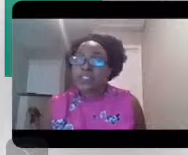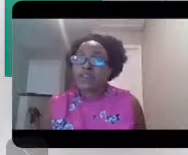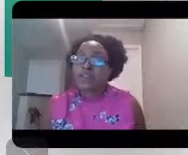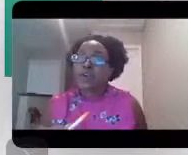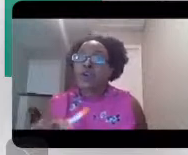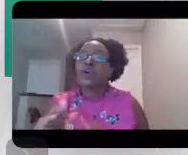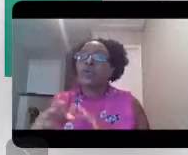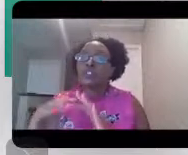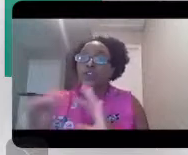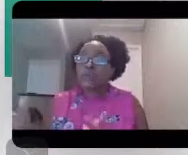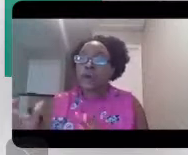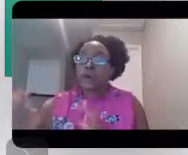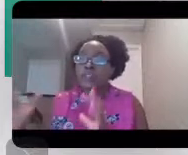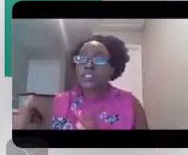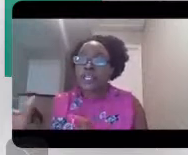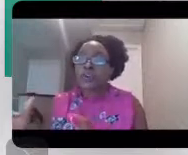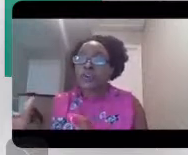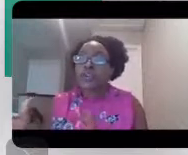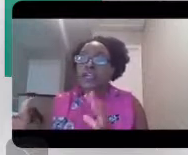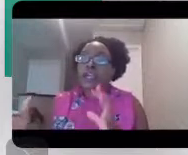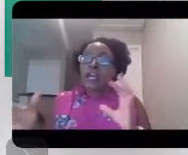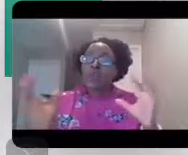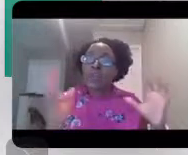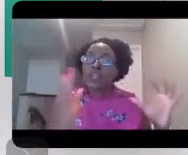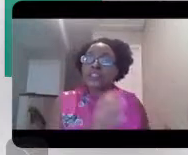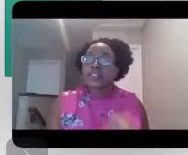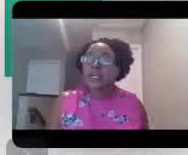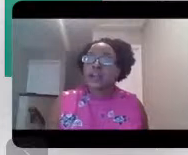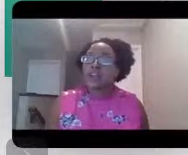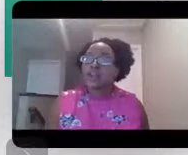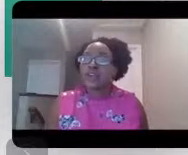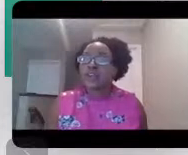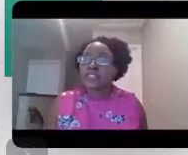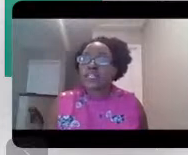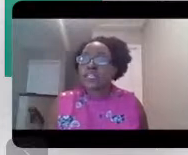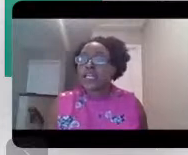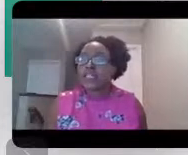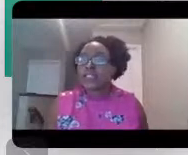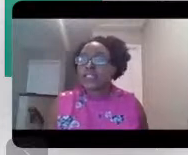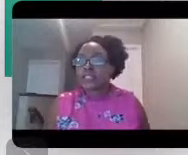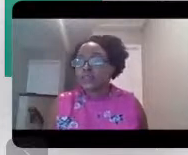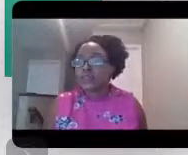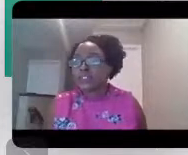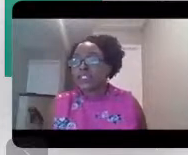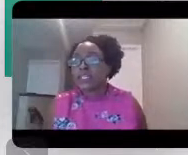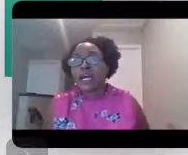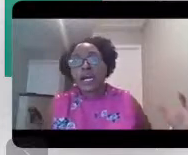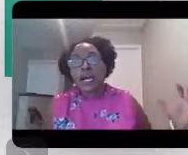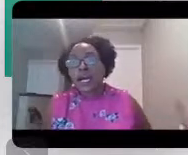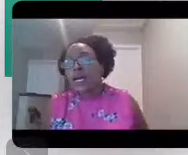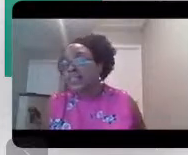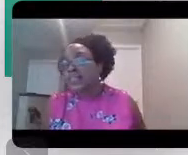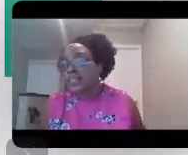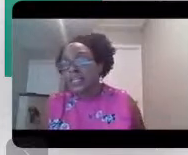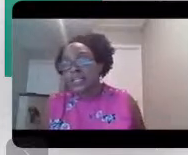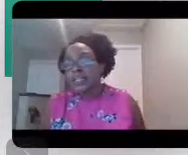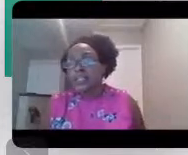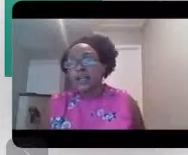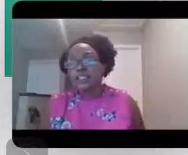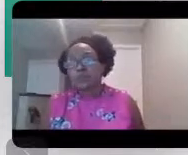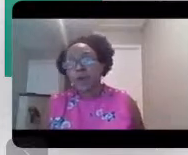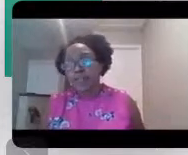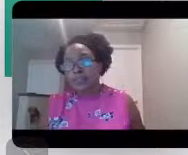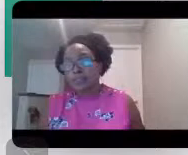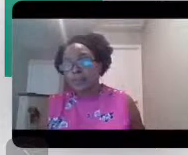things, even though we're talking about post-secondary, we can start infusing a lot of these skills as early